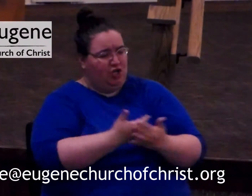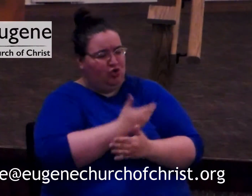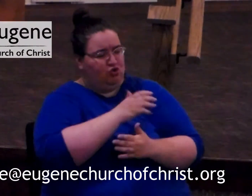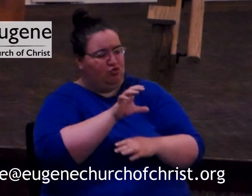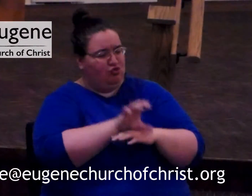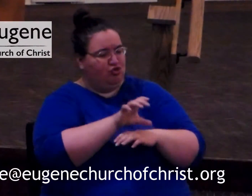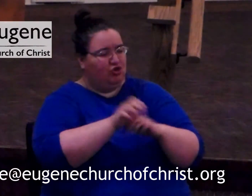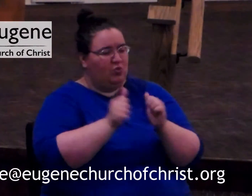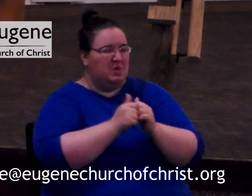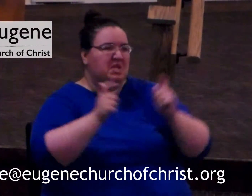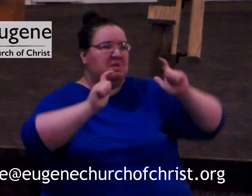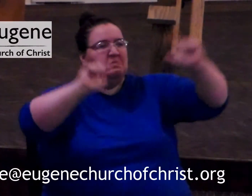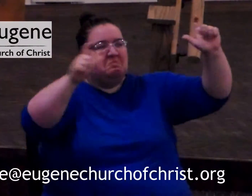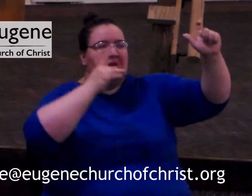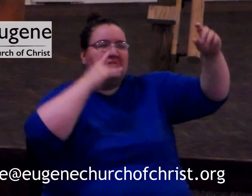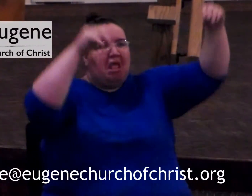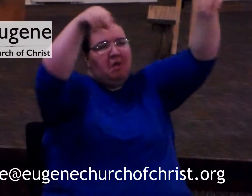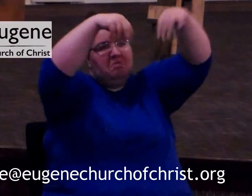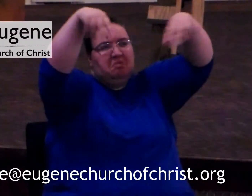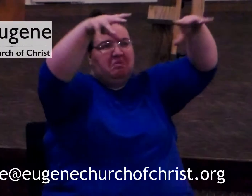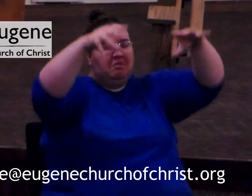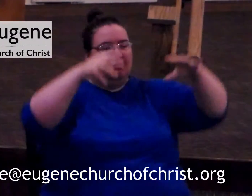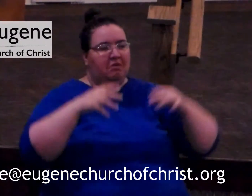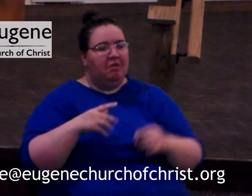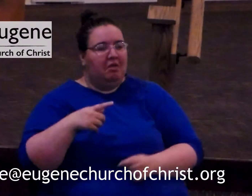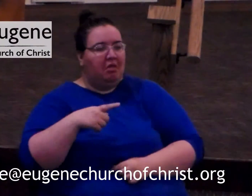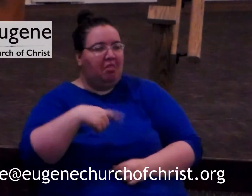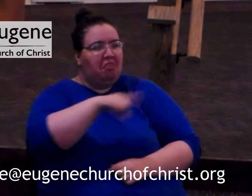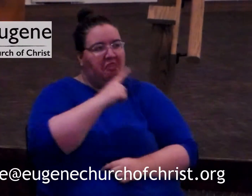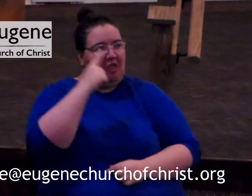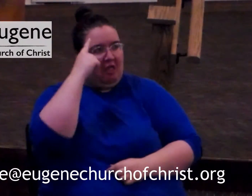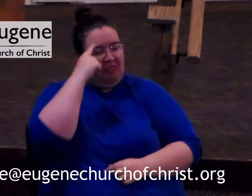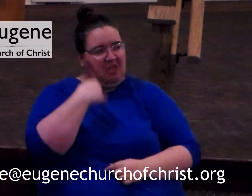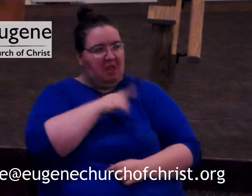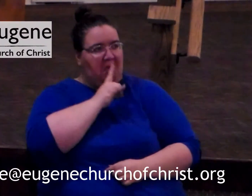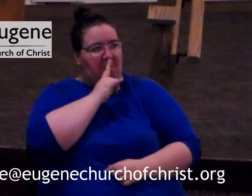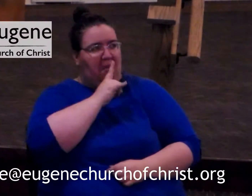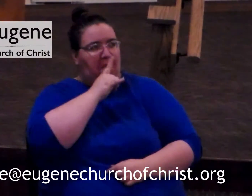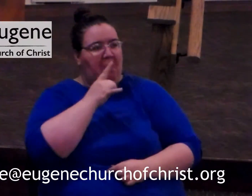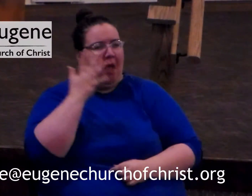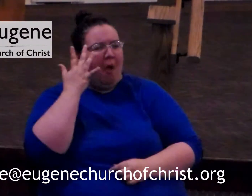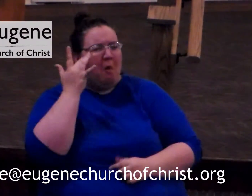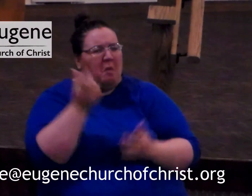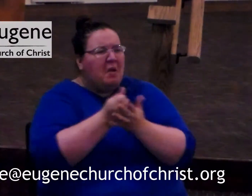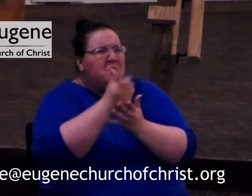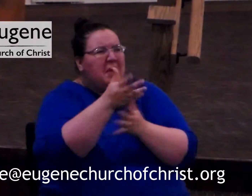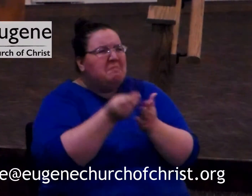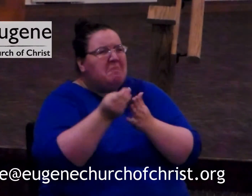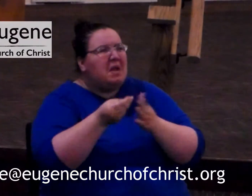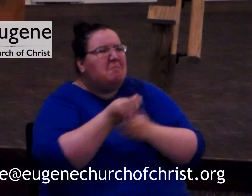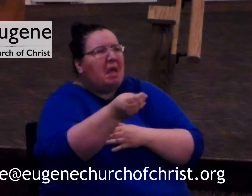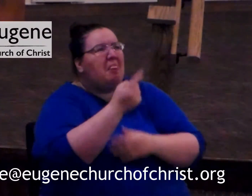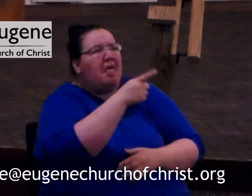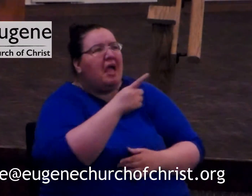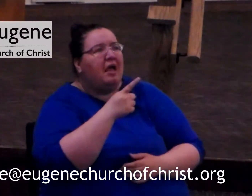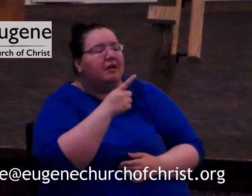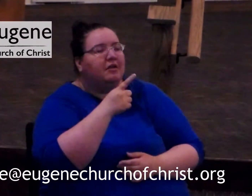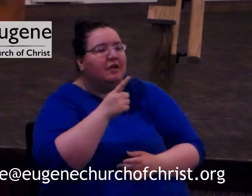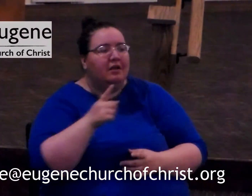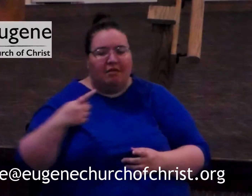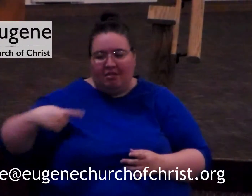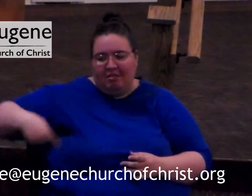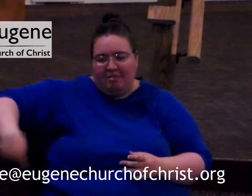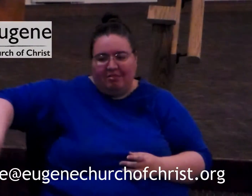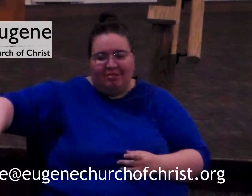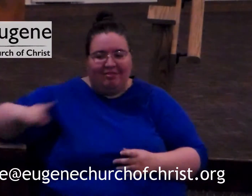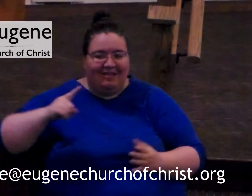Who do they think they are, that big chandelier? It's crazy. Why would anybody waste that kind of money on a chandelier? And what no one knew,